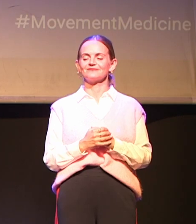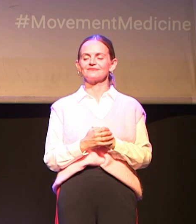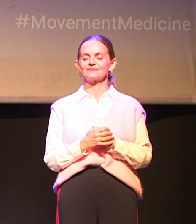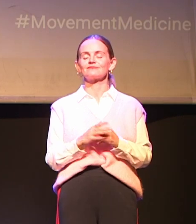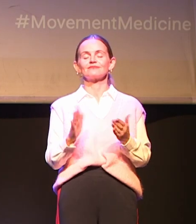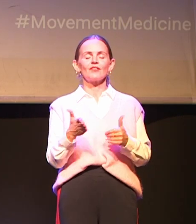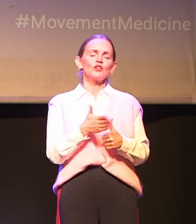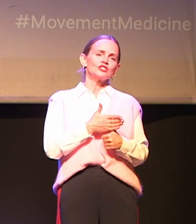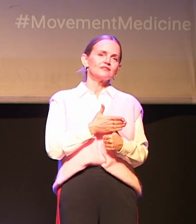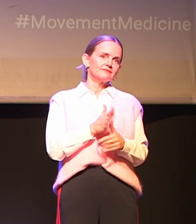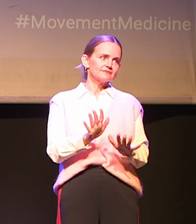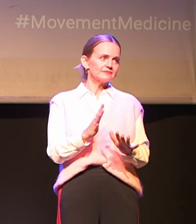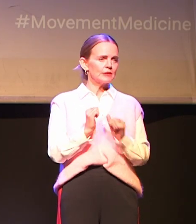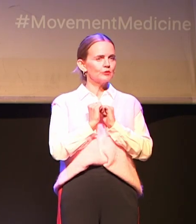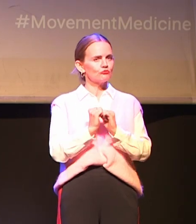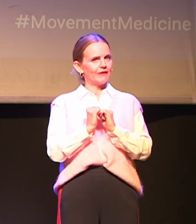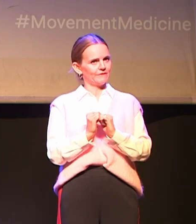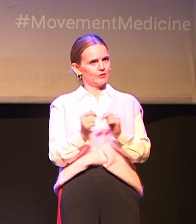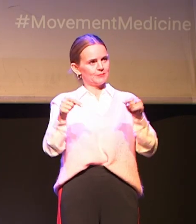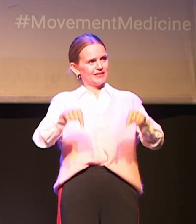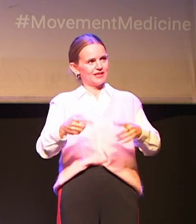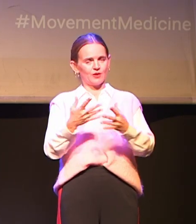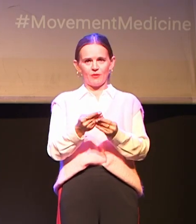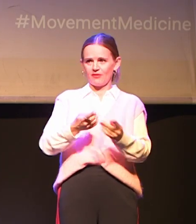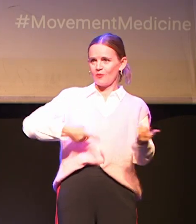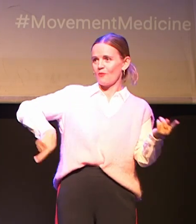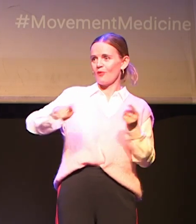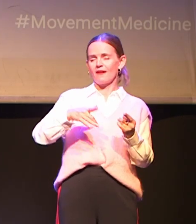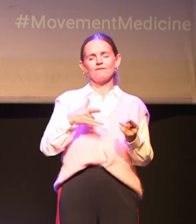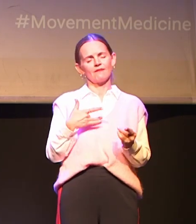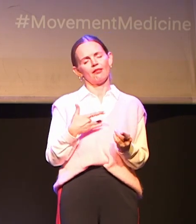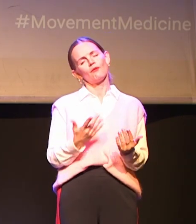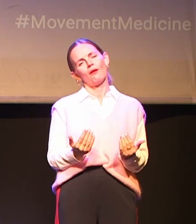Well, first, I'm just really grateful to be with you all and to be here. I feel so welcomed, and